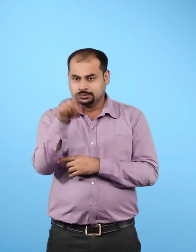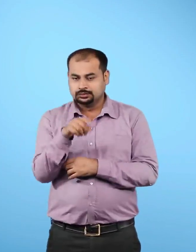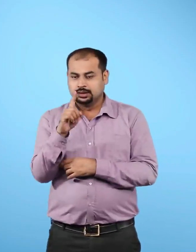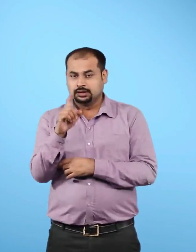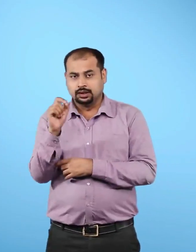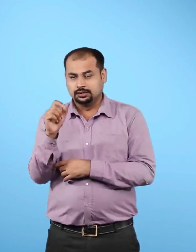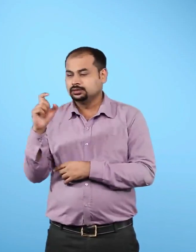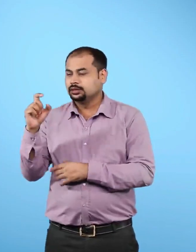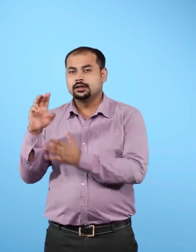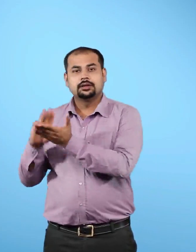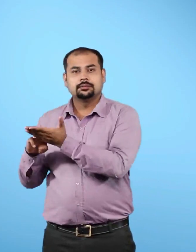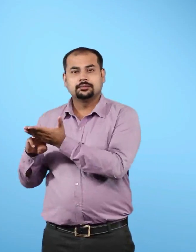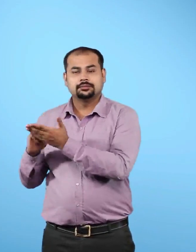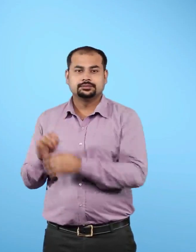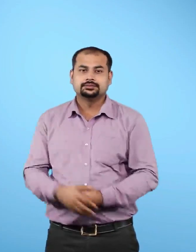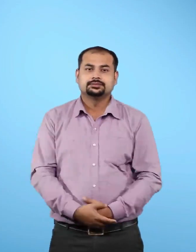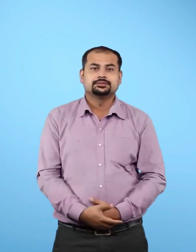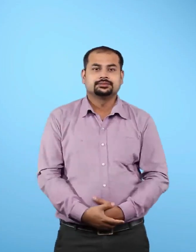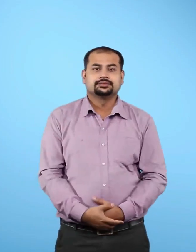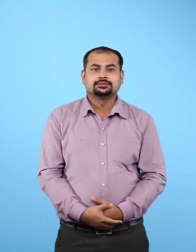7/10 of a centimeter or millimeters.